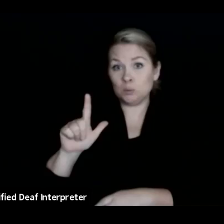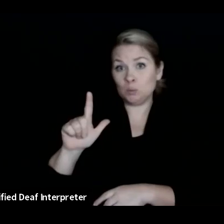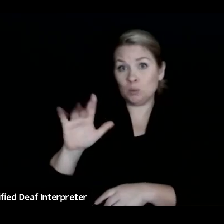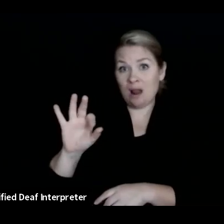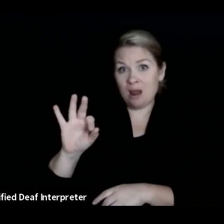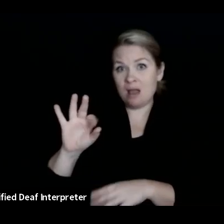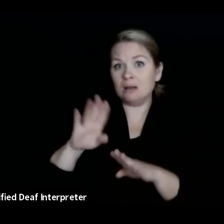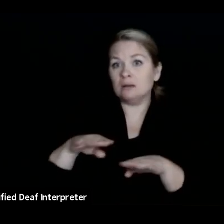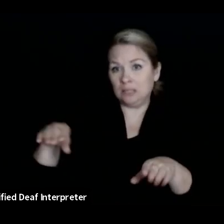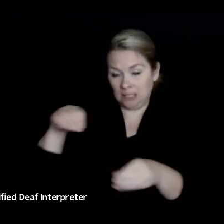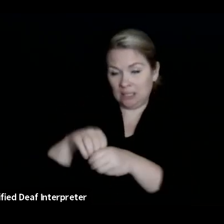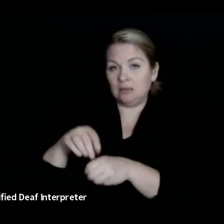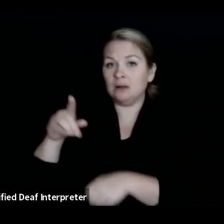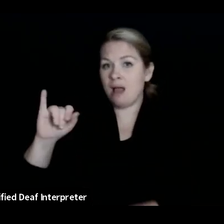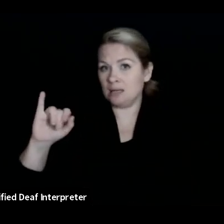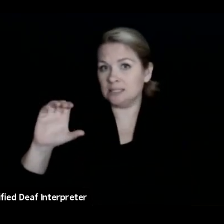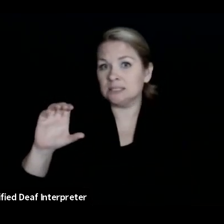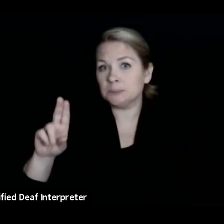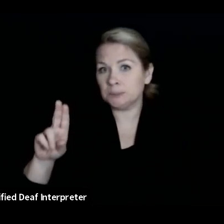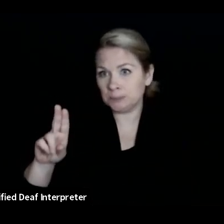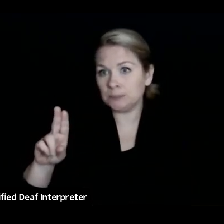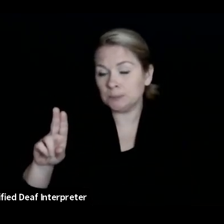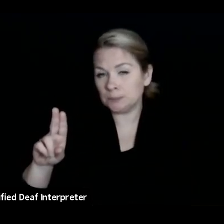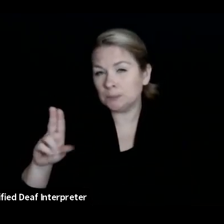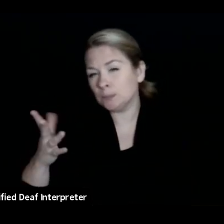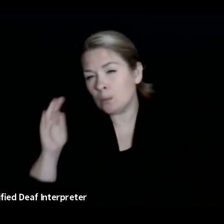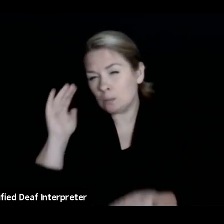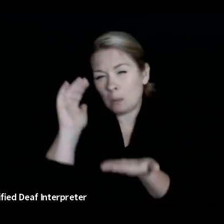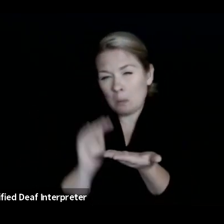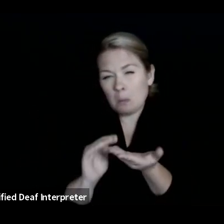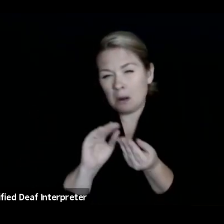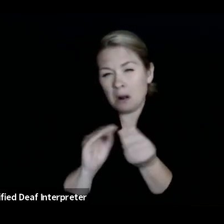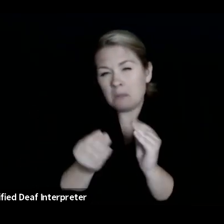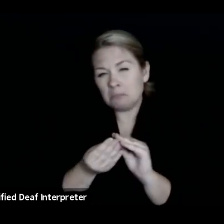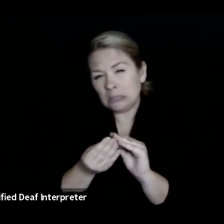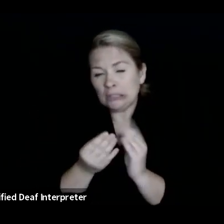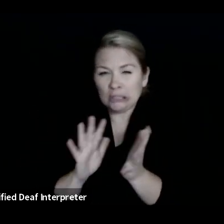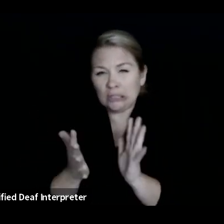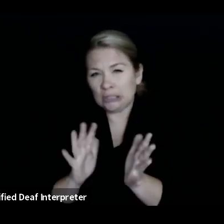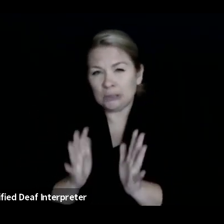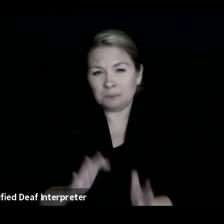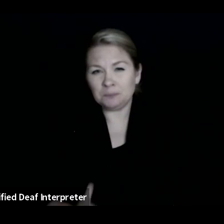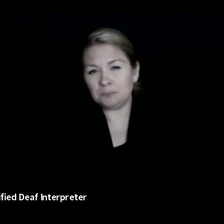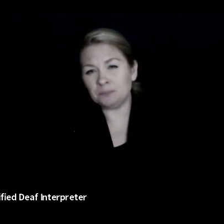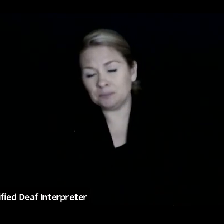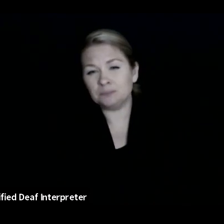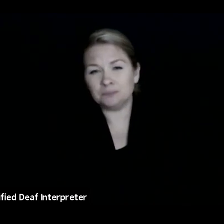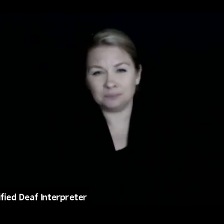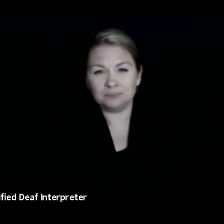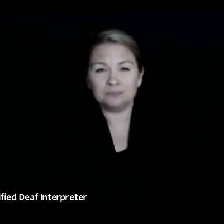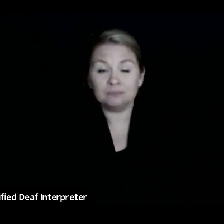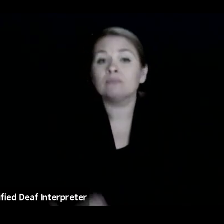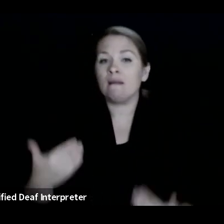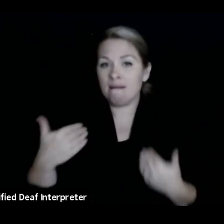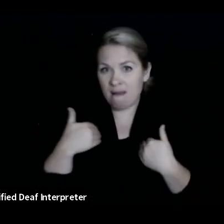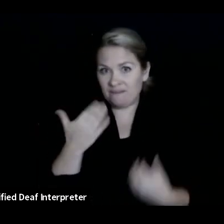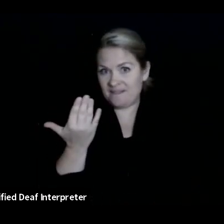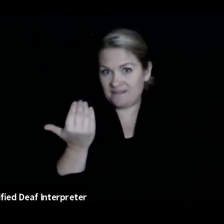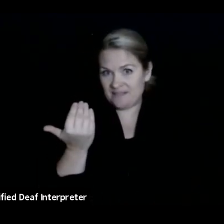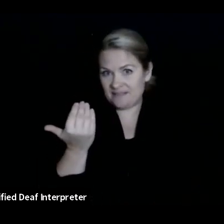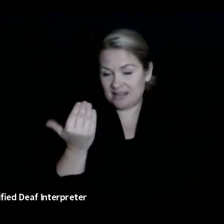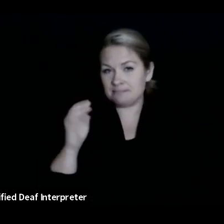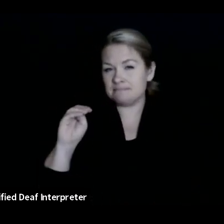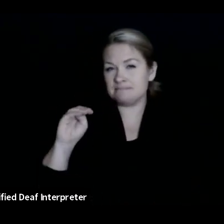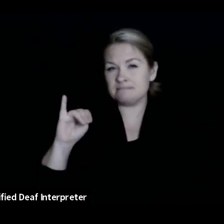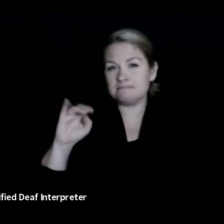15 cases of multi-system inflammatory syndrome in children. So while children tend to do much better